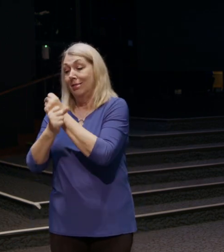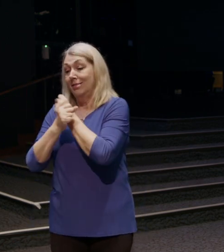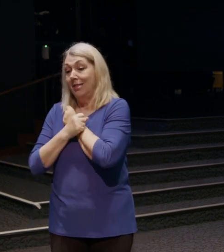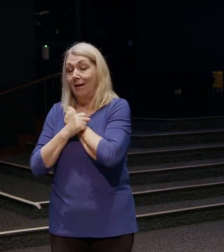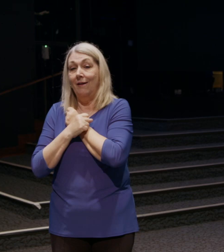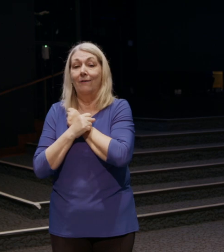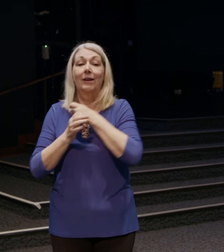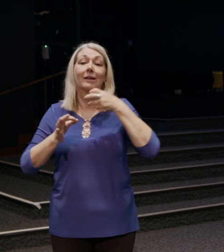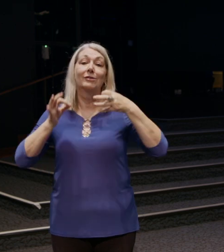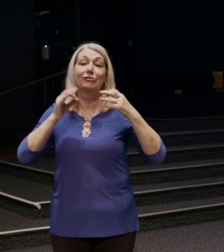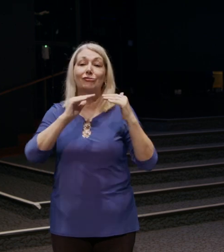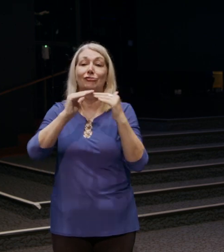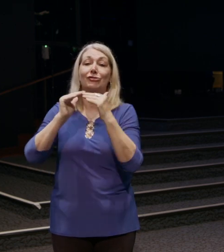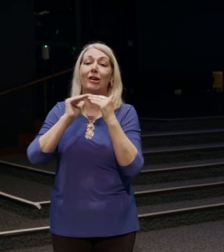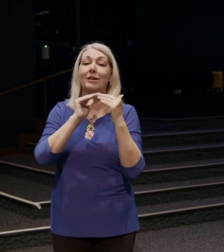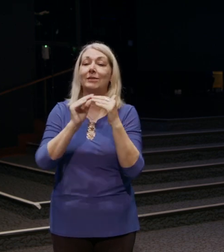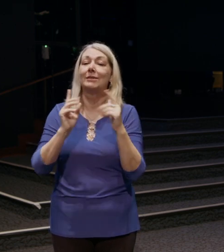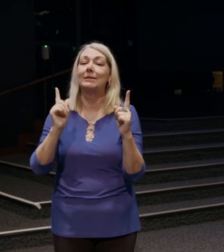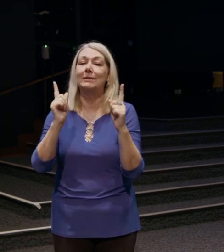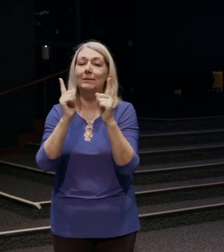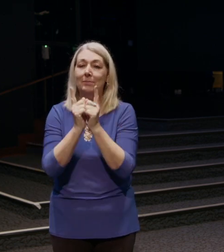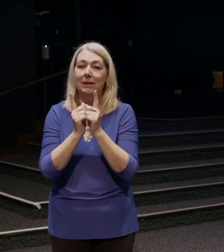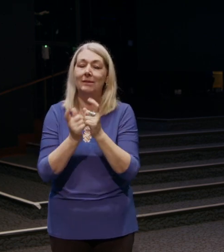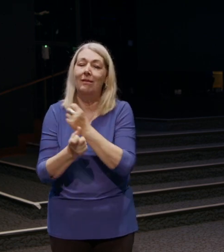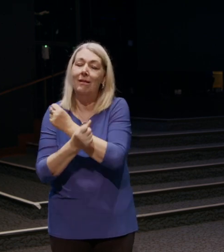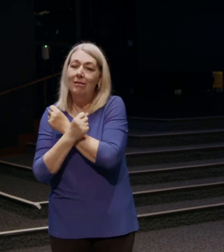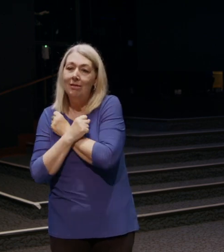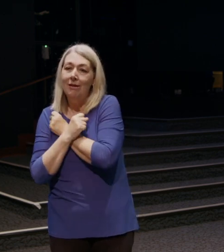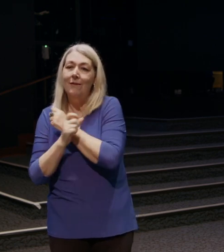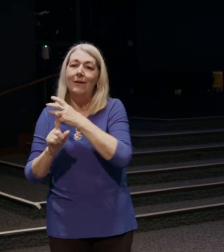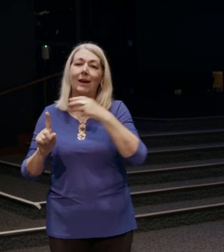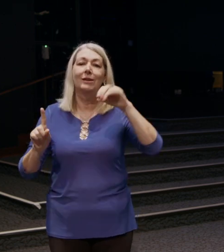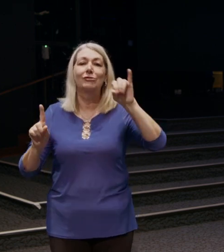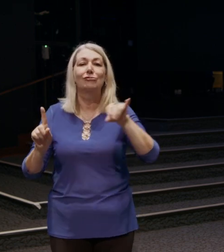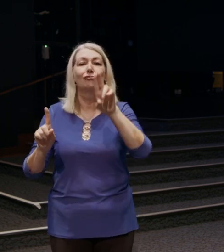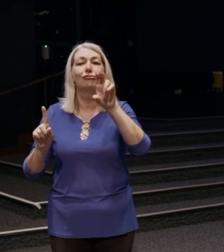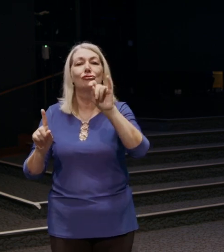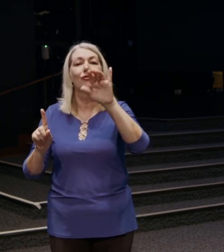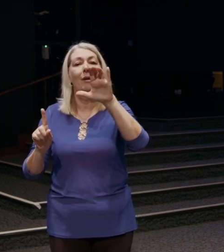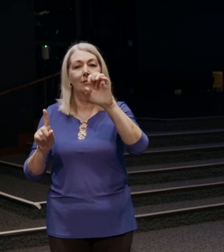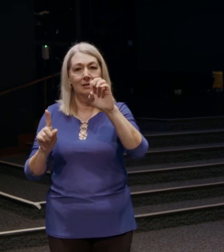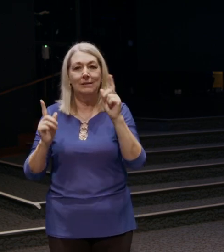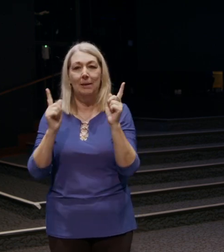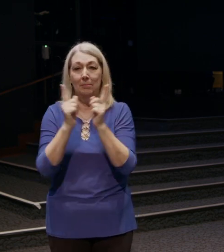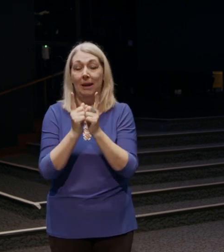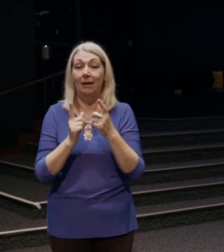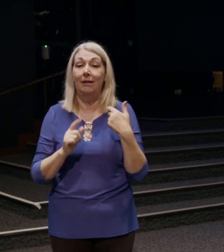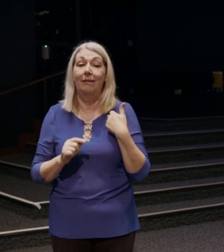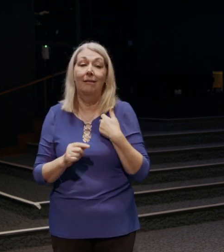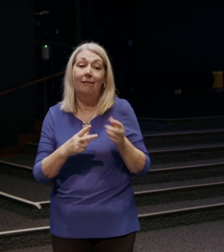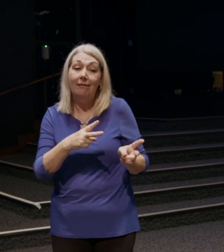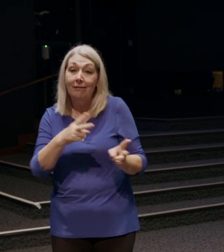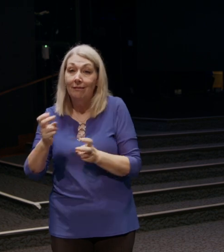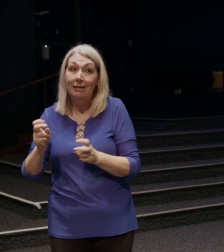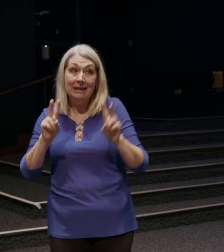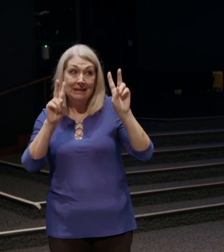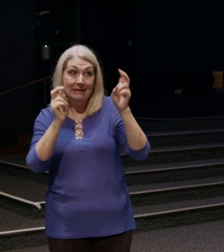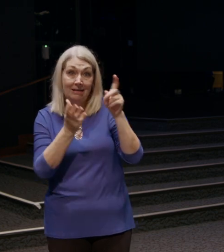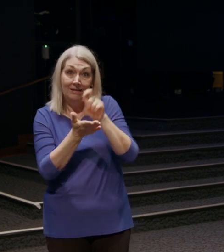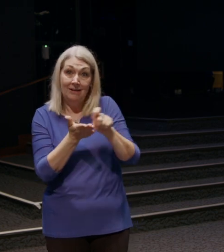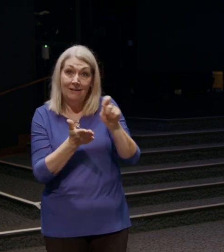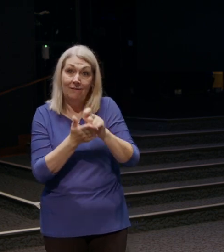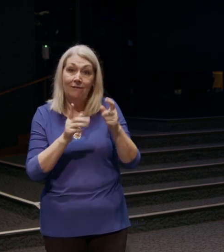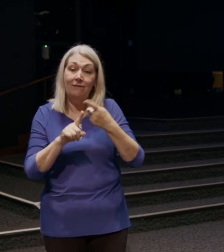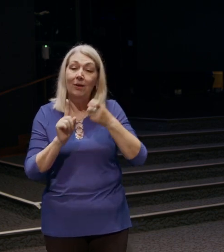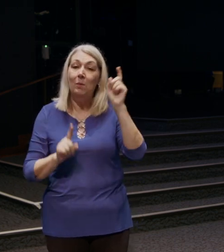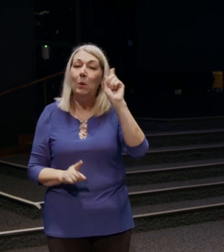Justice Meet. Where Love and Justice Meet. And I stole that title. Well, I borrowed that title. I borrowed it